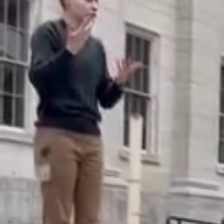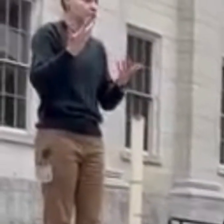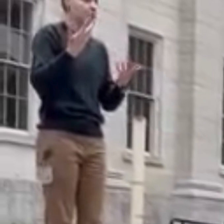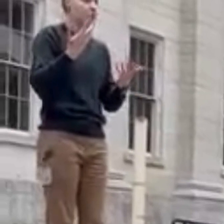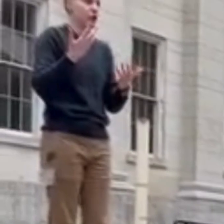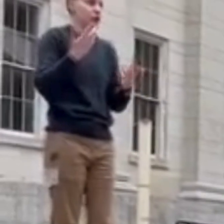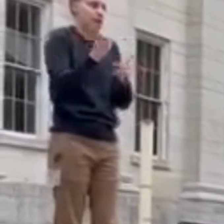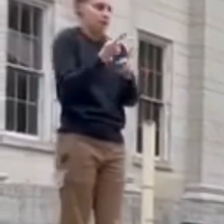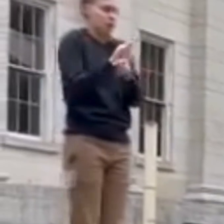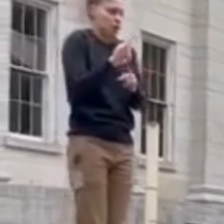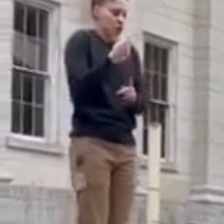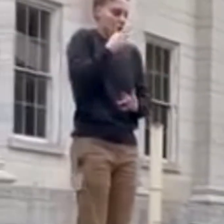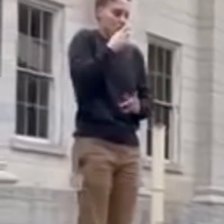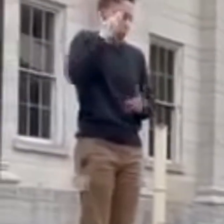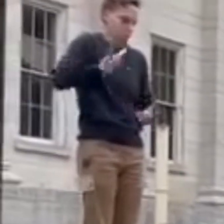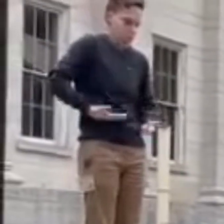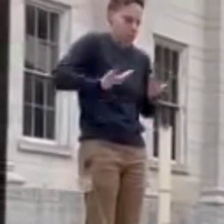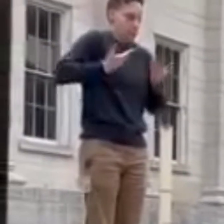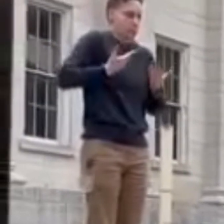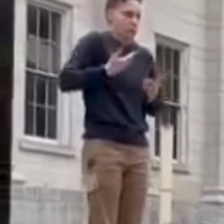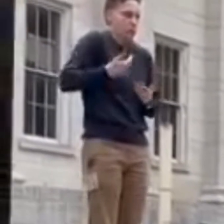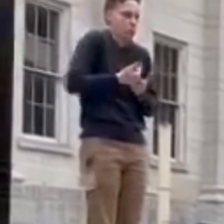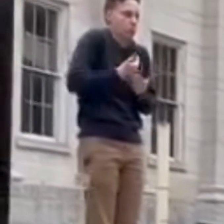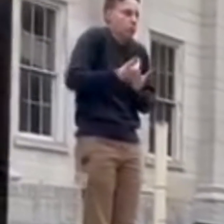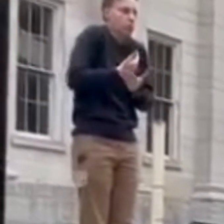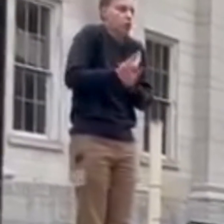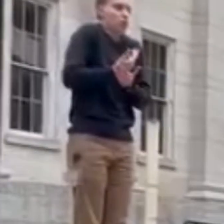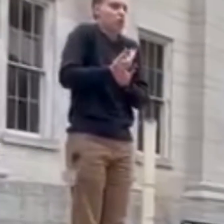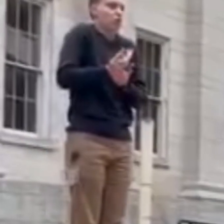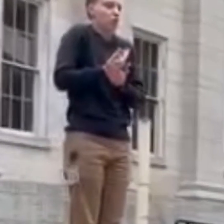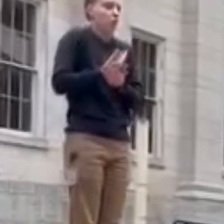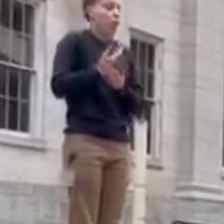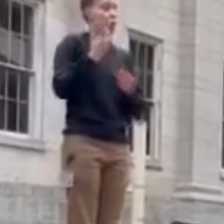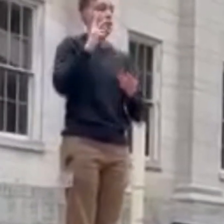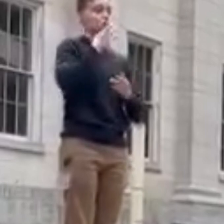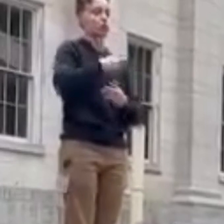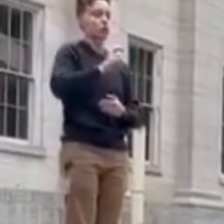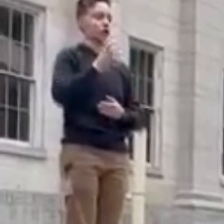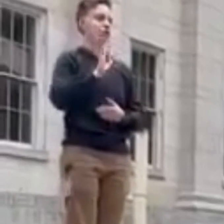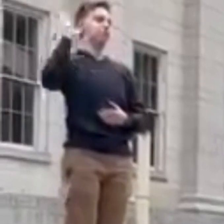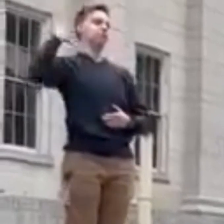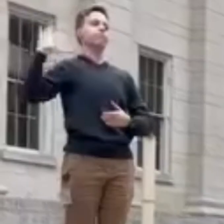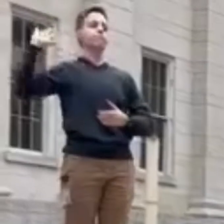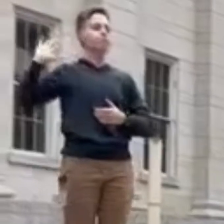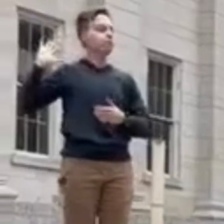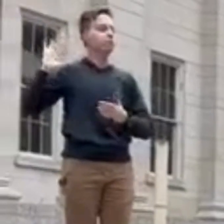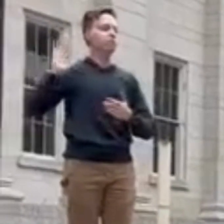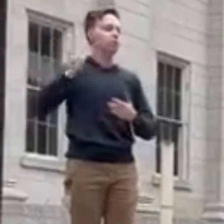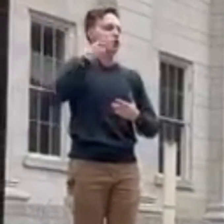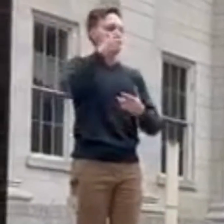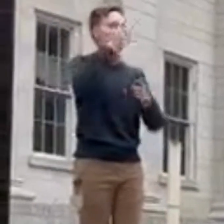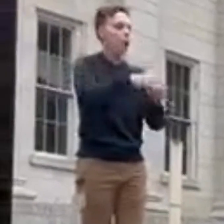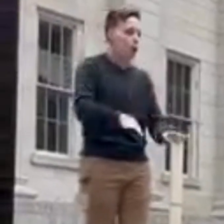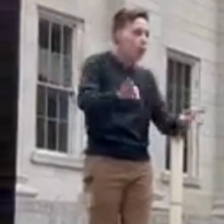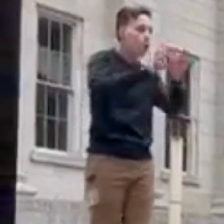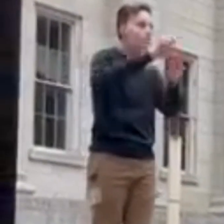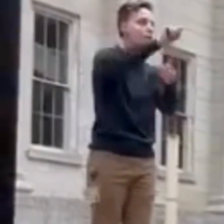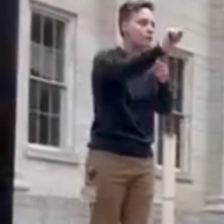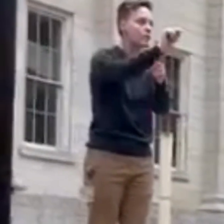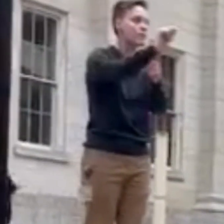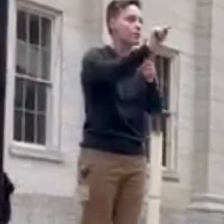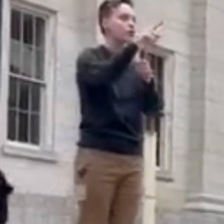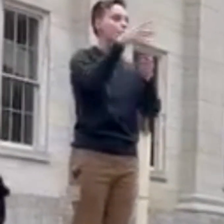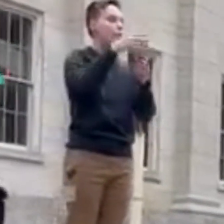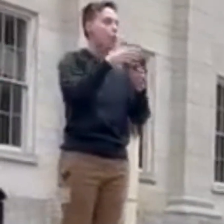into learning who you are or you transitioned years ago. You are worth it. You are worth